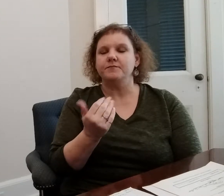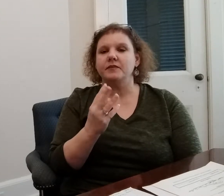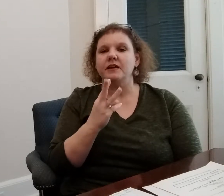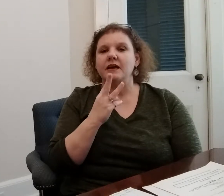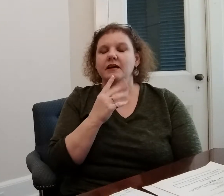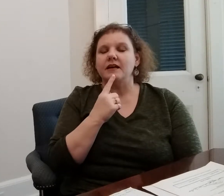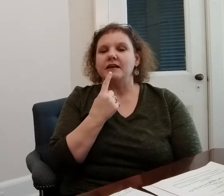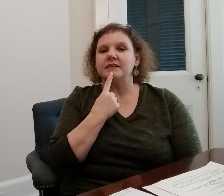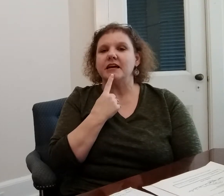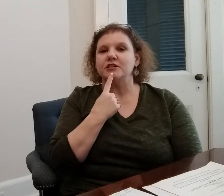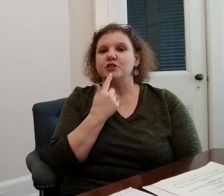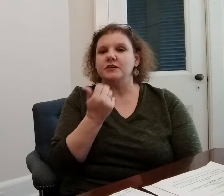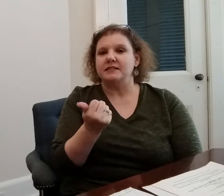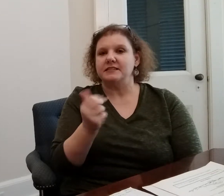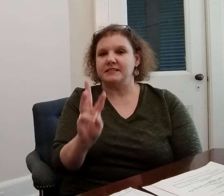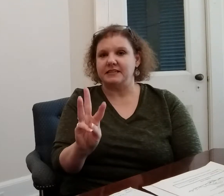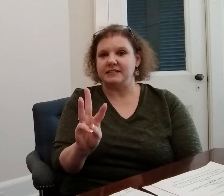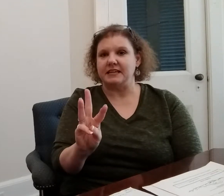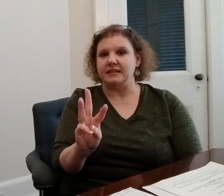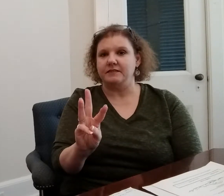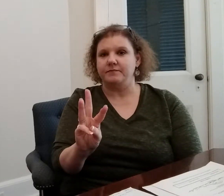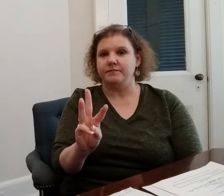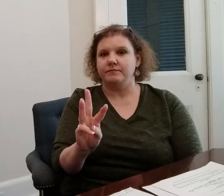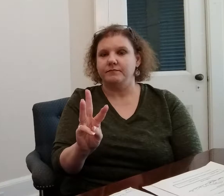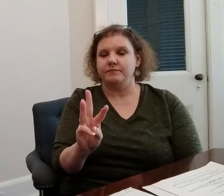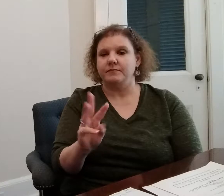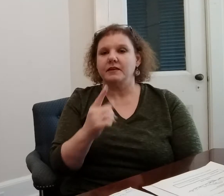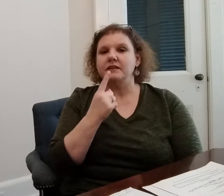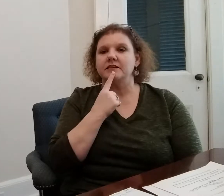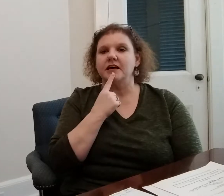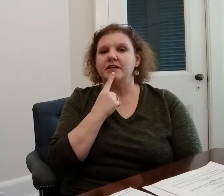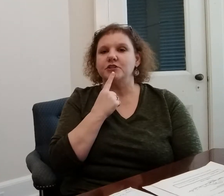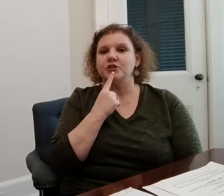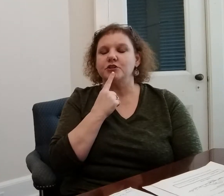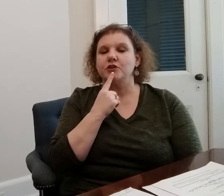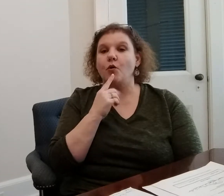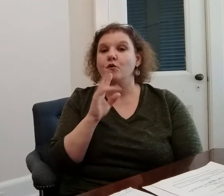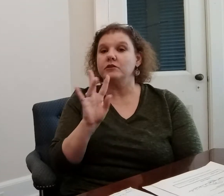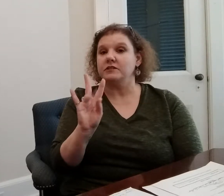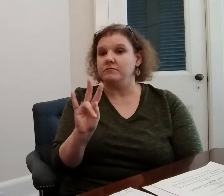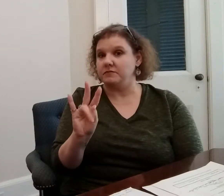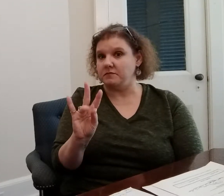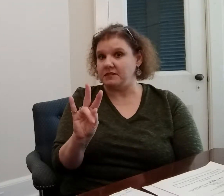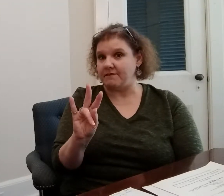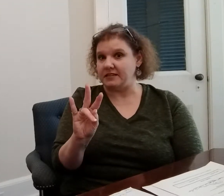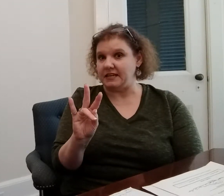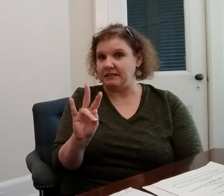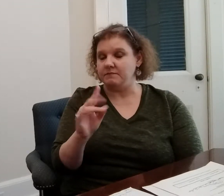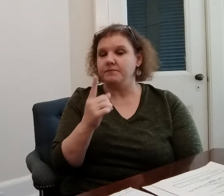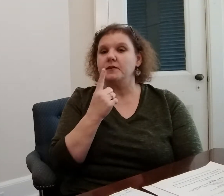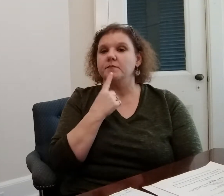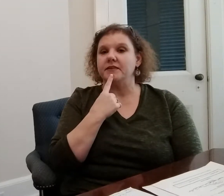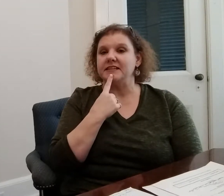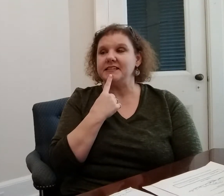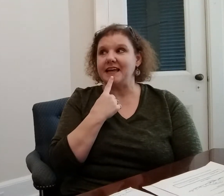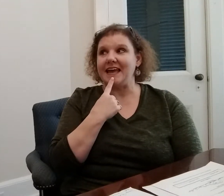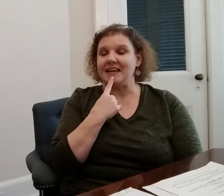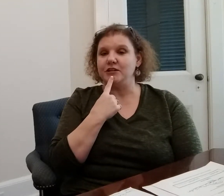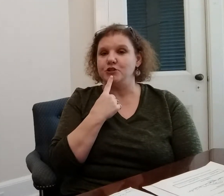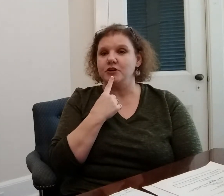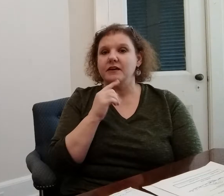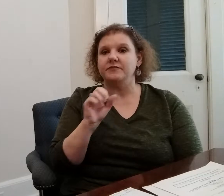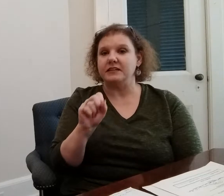touch sixteen touch or seventeen this